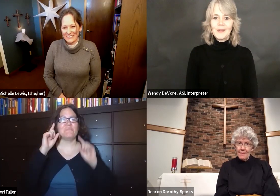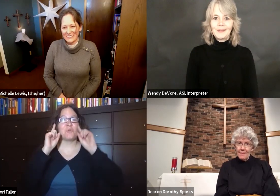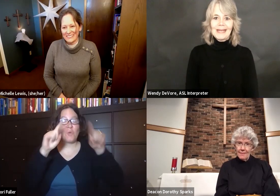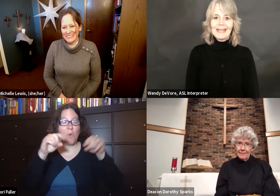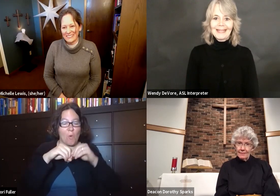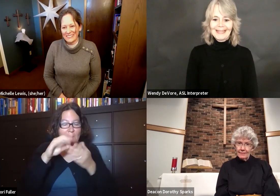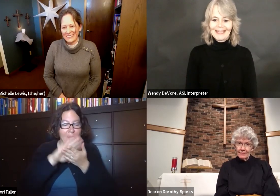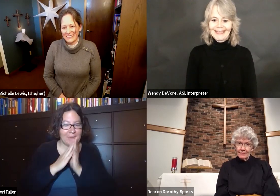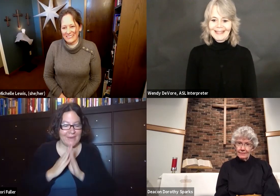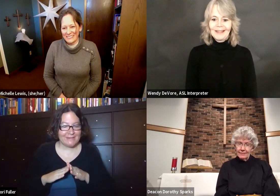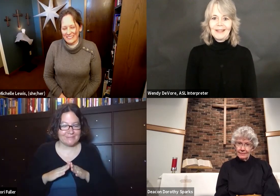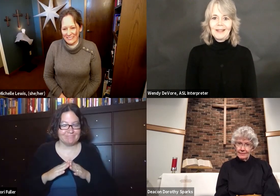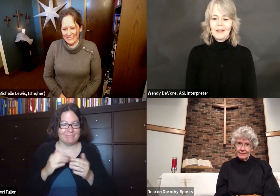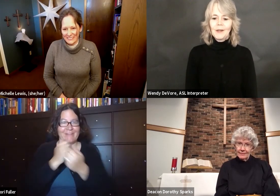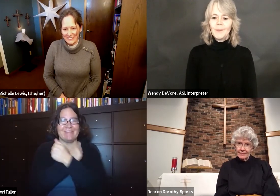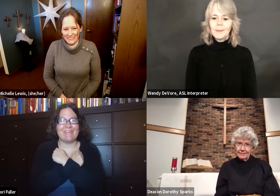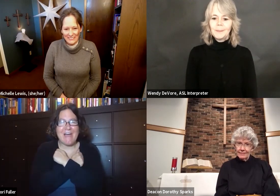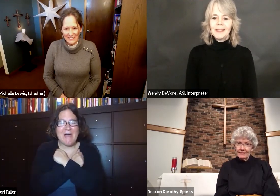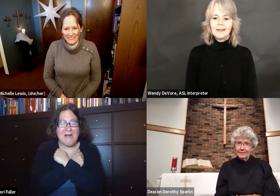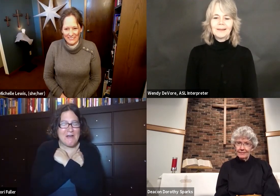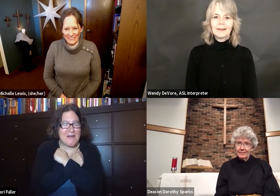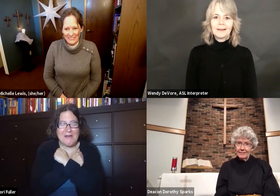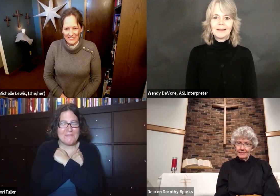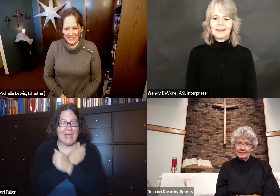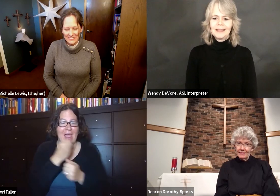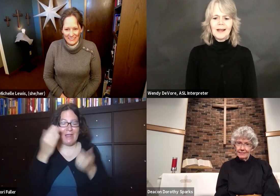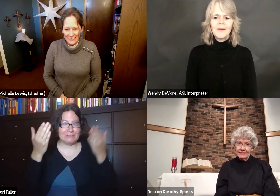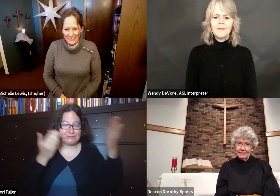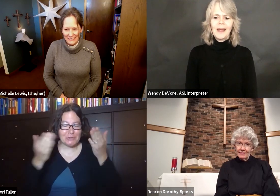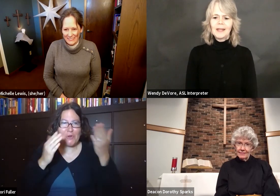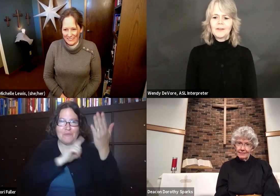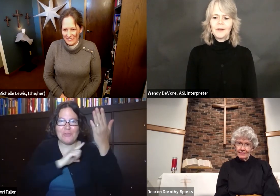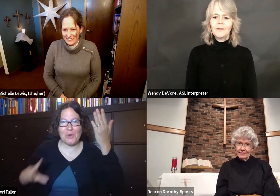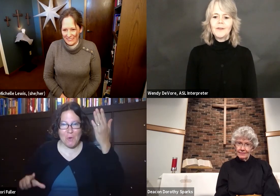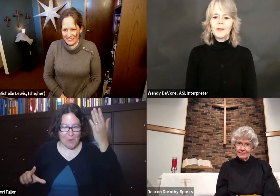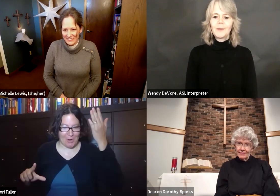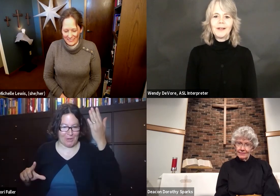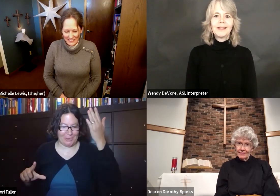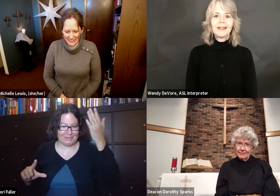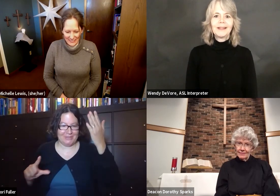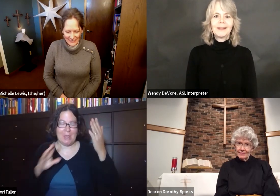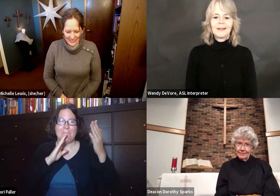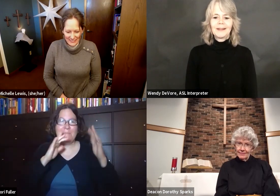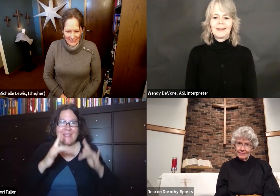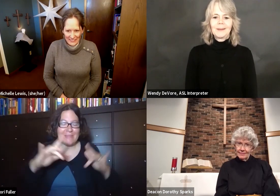And now the sending. Go in peace, love, and serve the